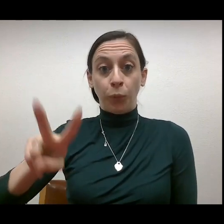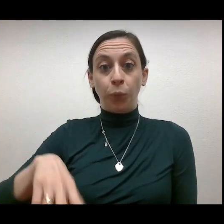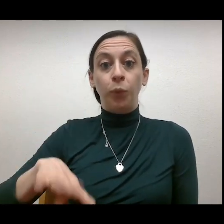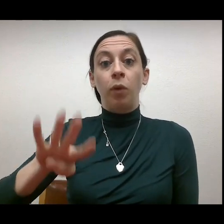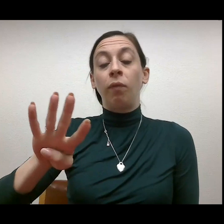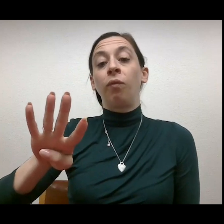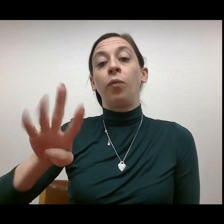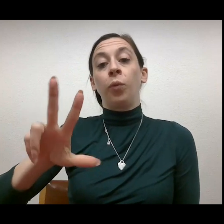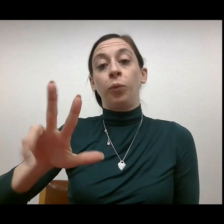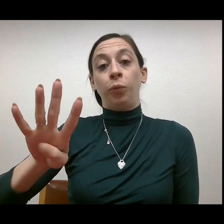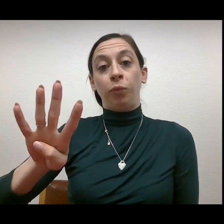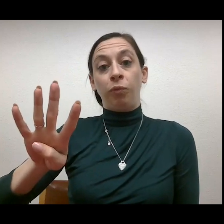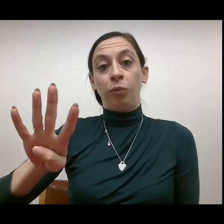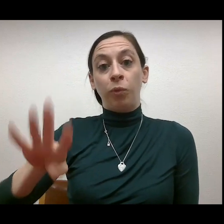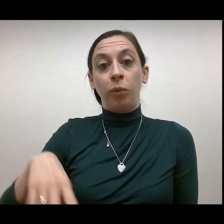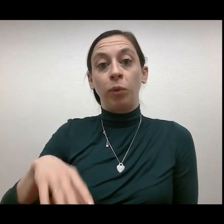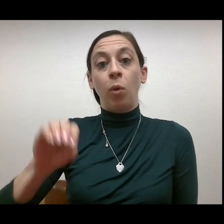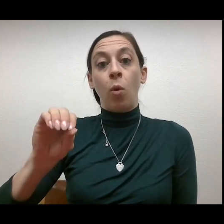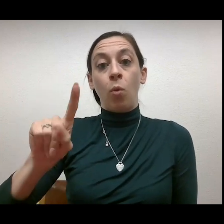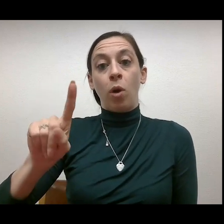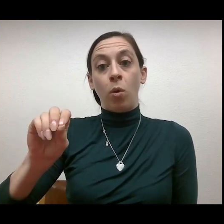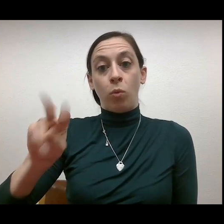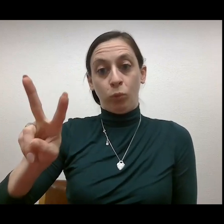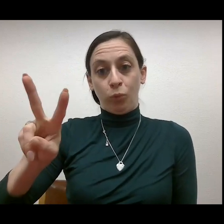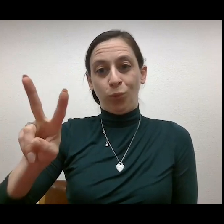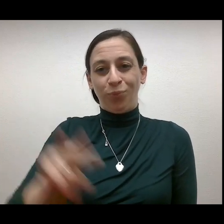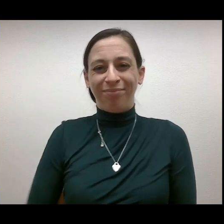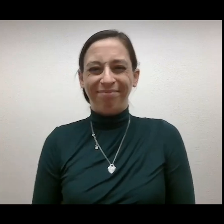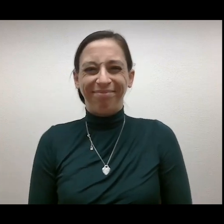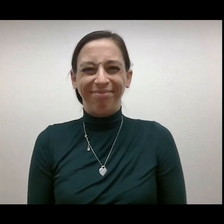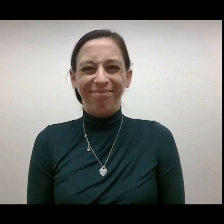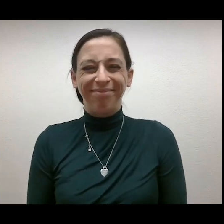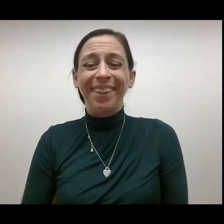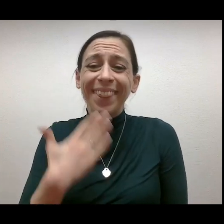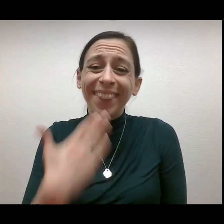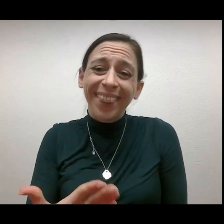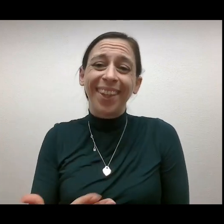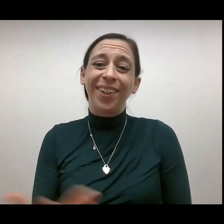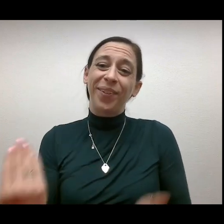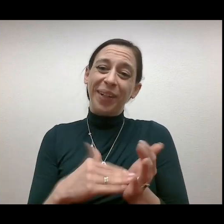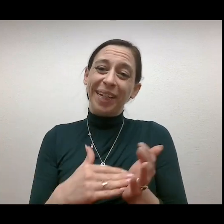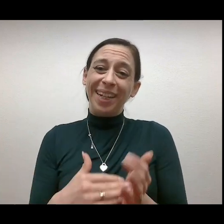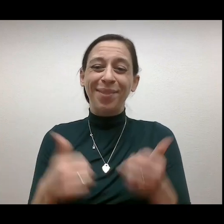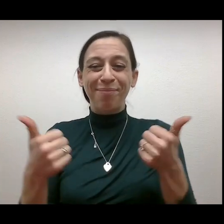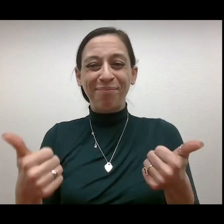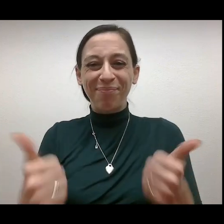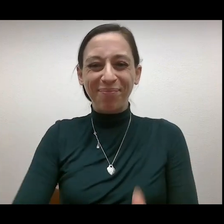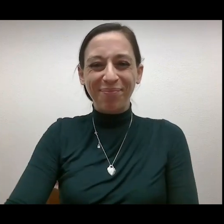512-434-0102. Thank you again.